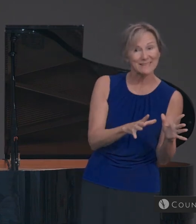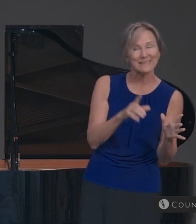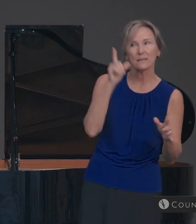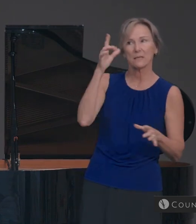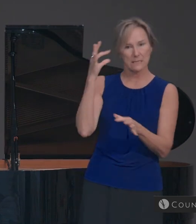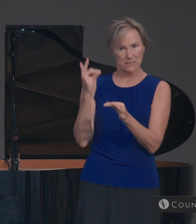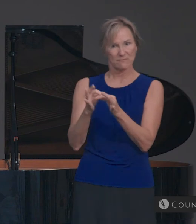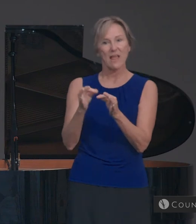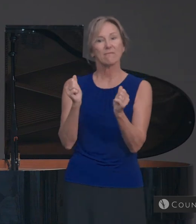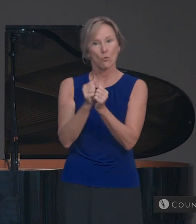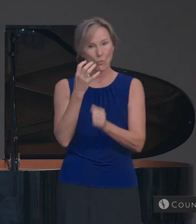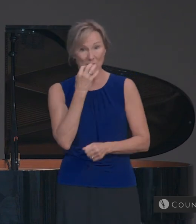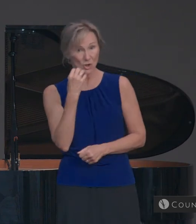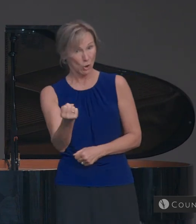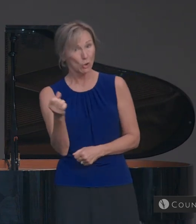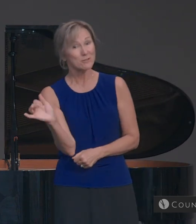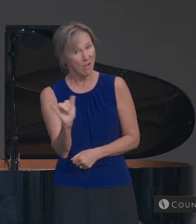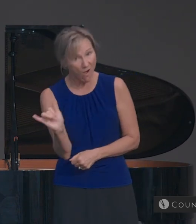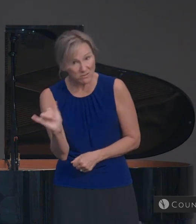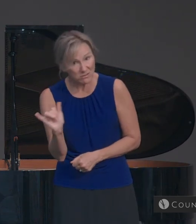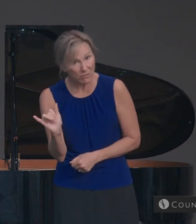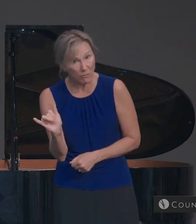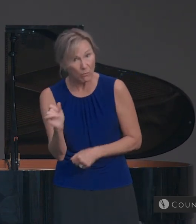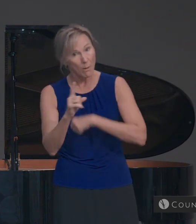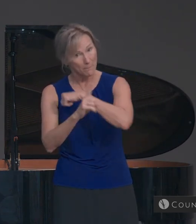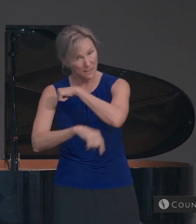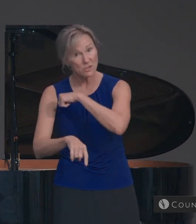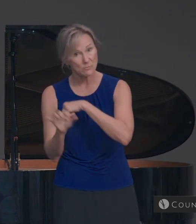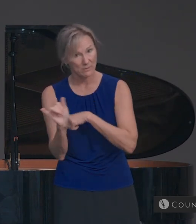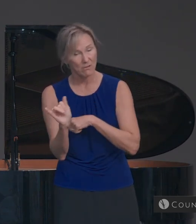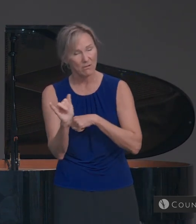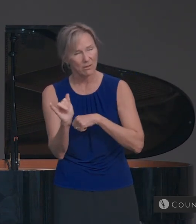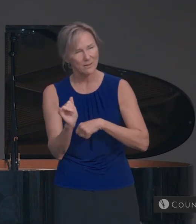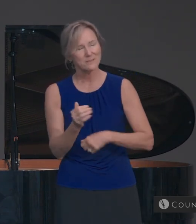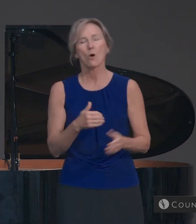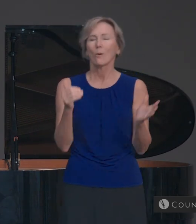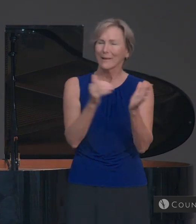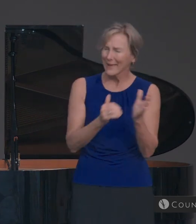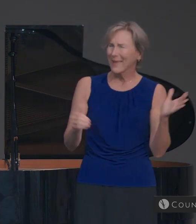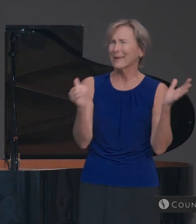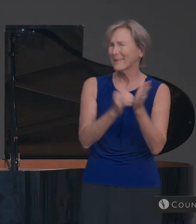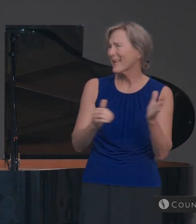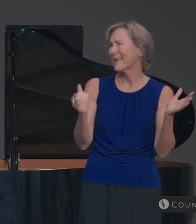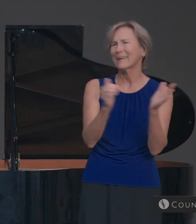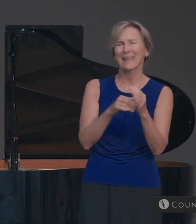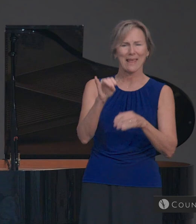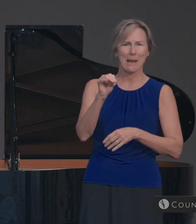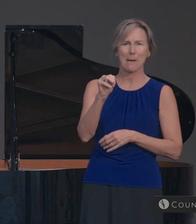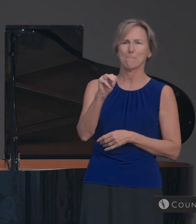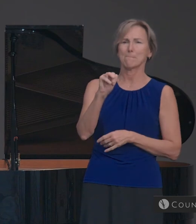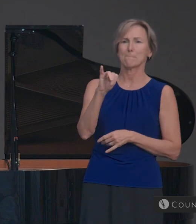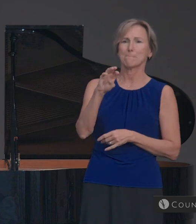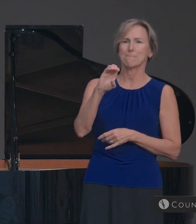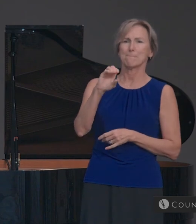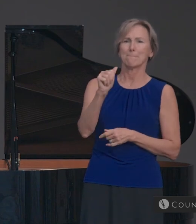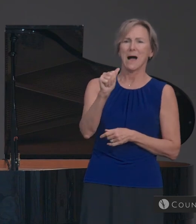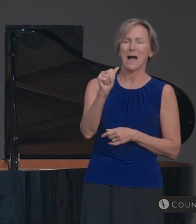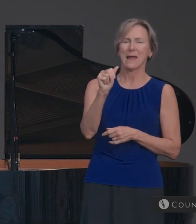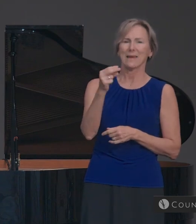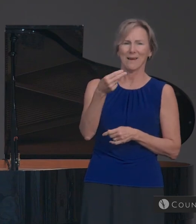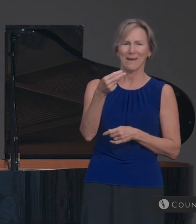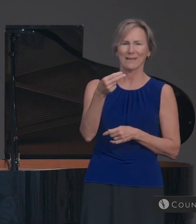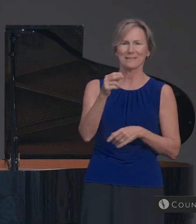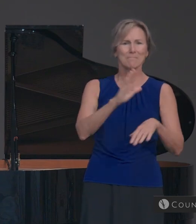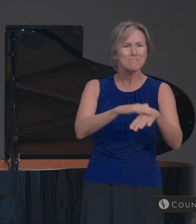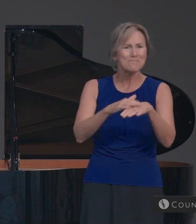to recognize that. So Micah over and over and over again is calling them to remember